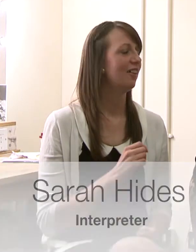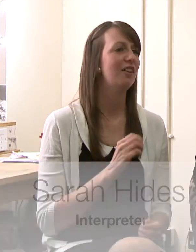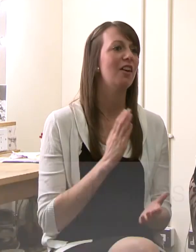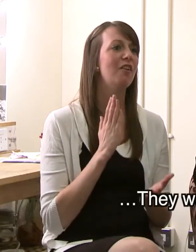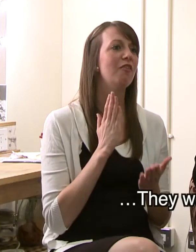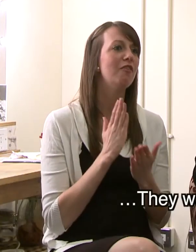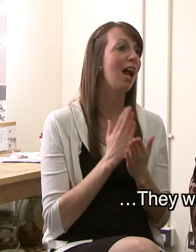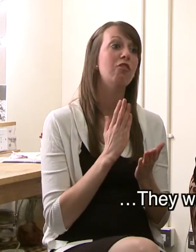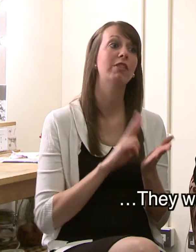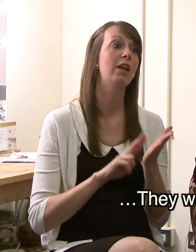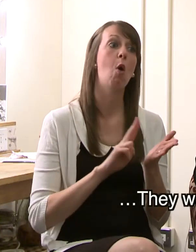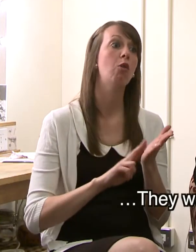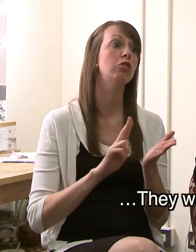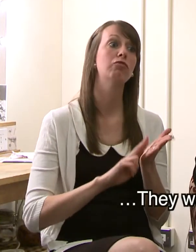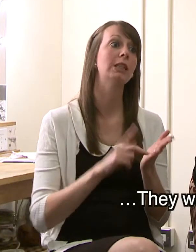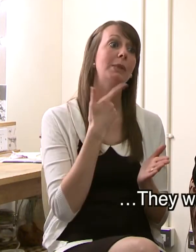very ordinary people.